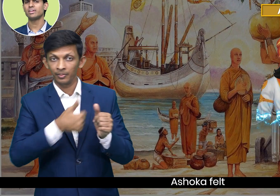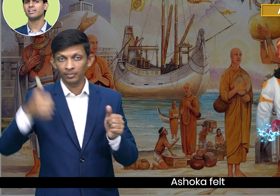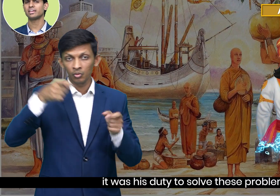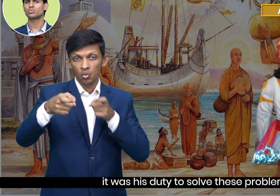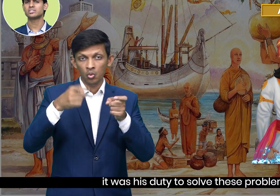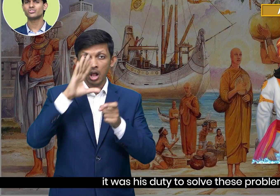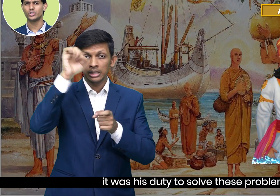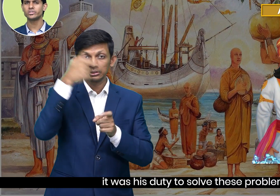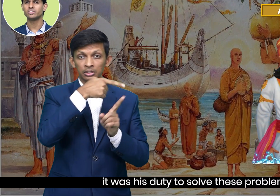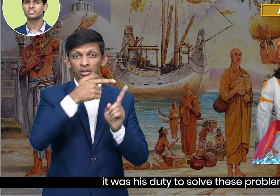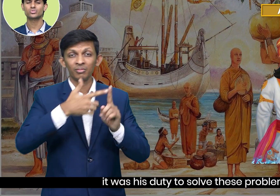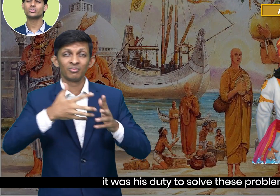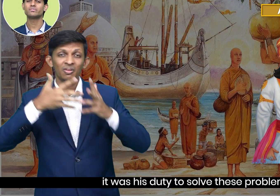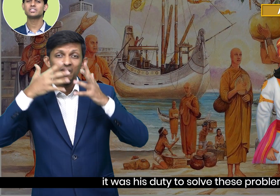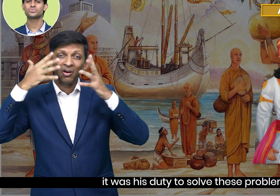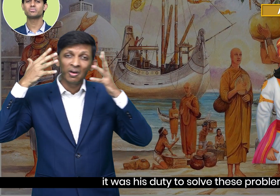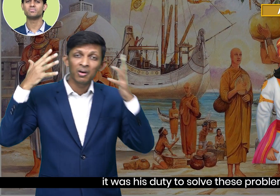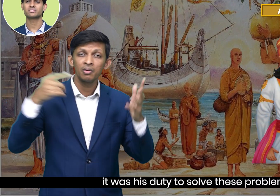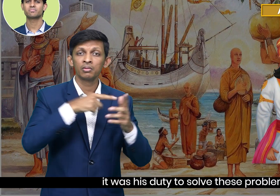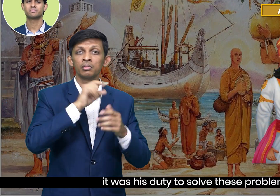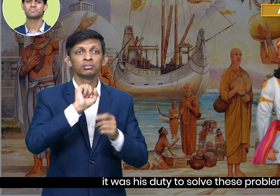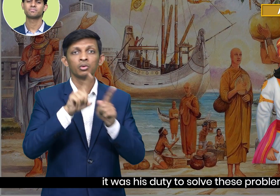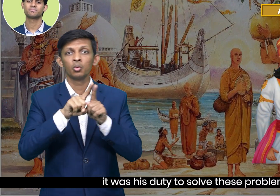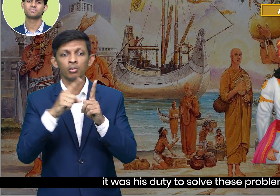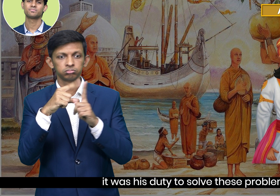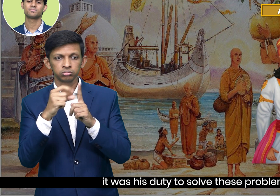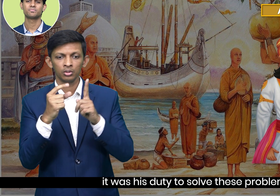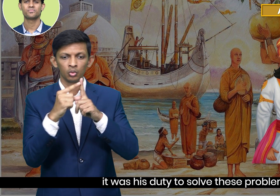Ashoka felt it was his duty to solve these problems.